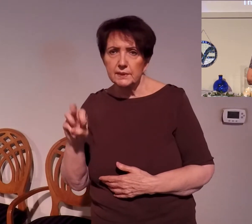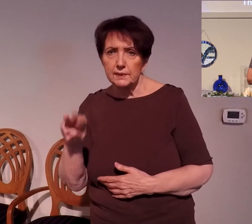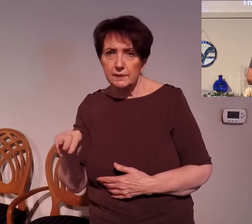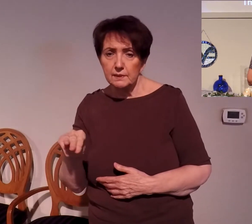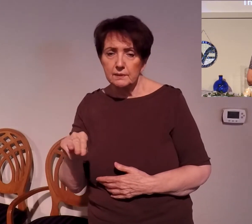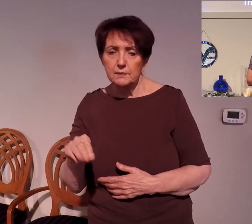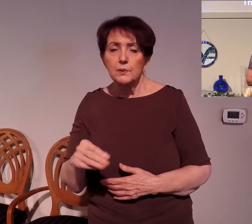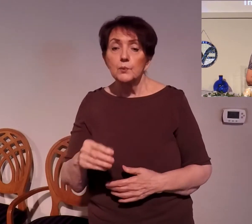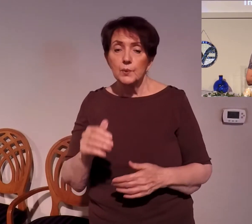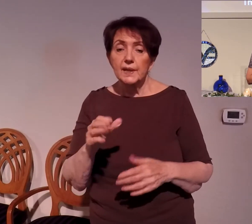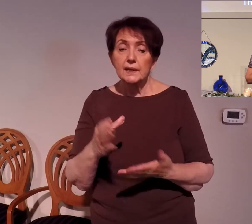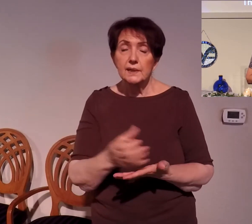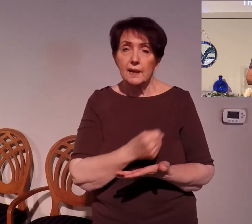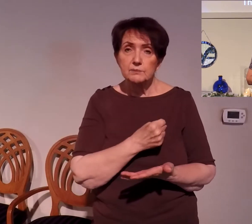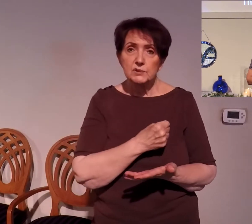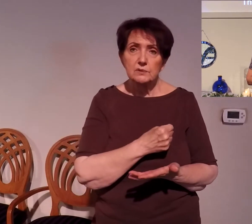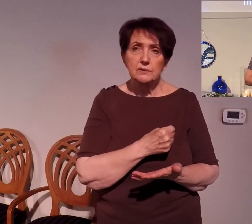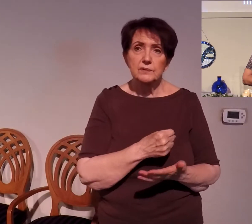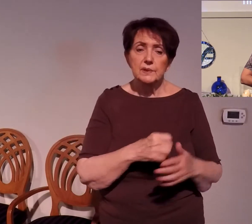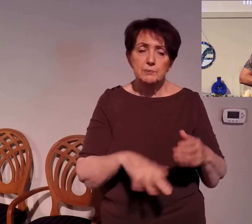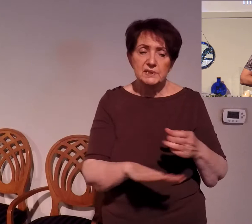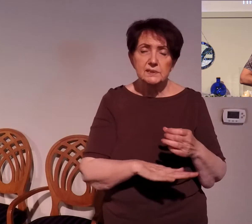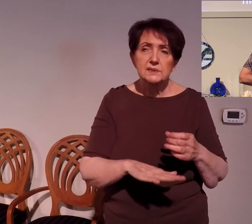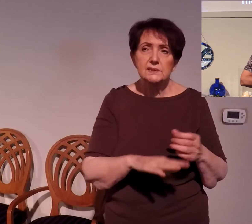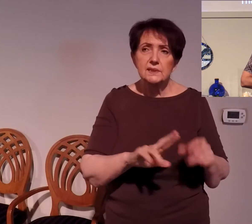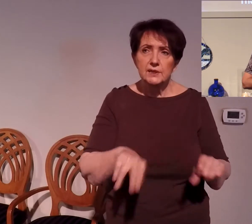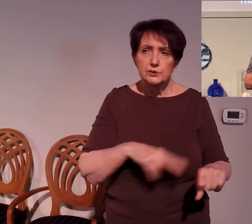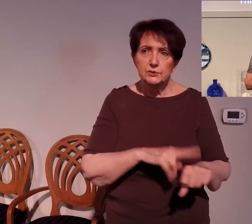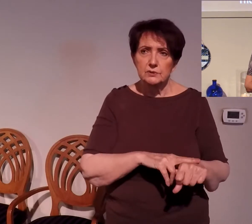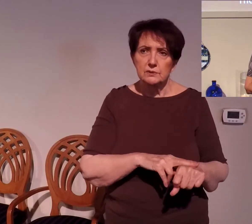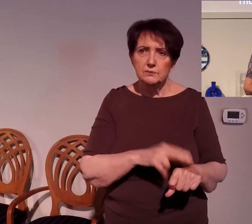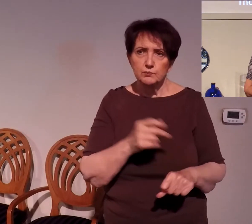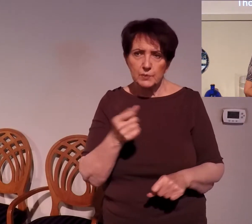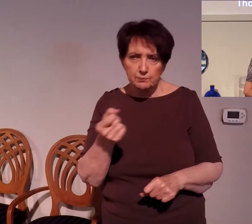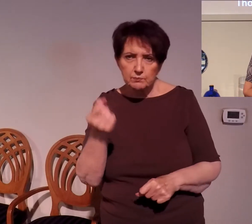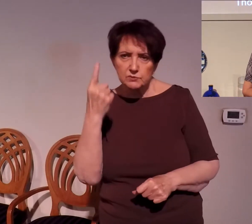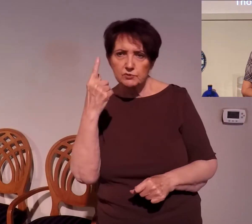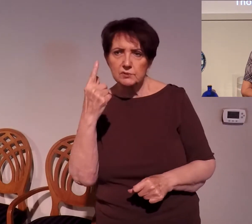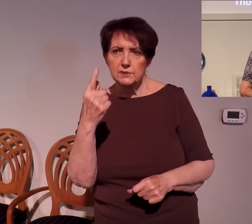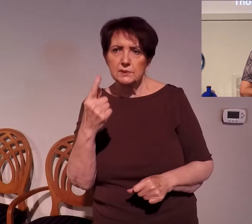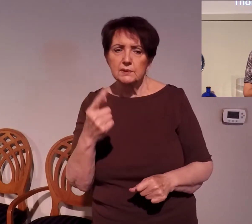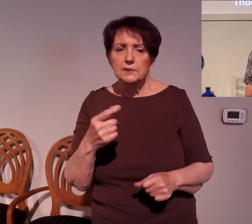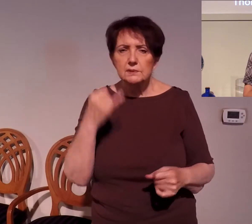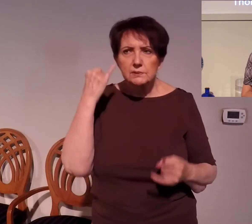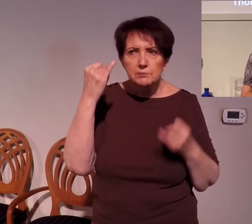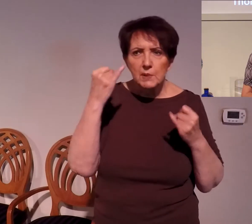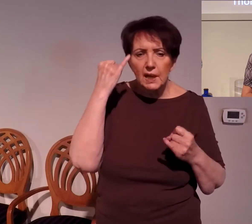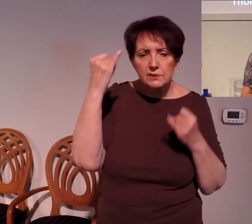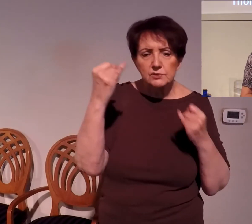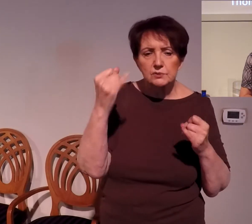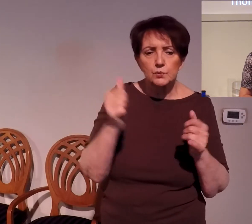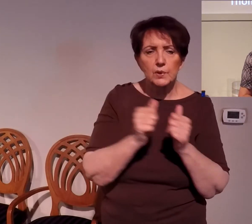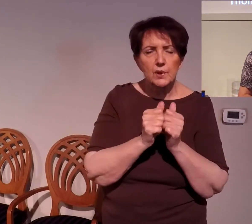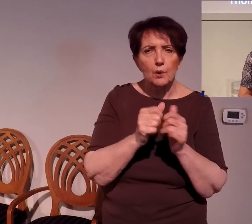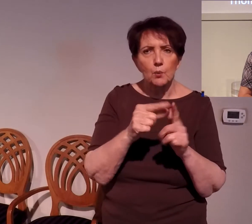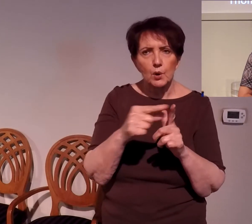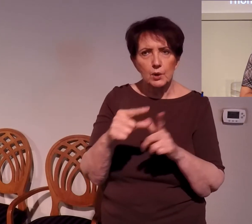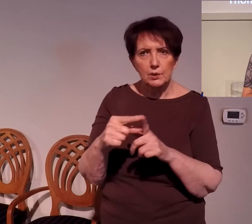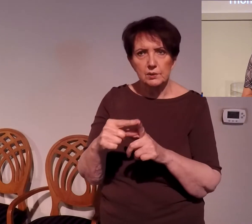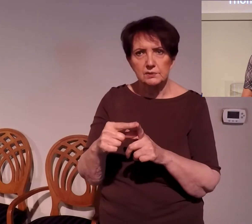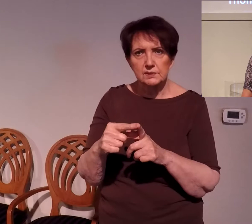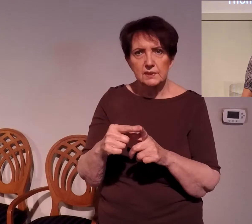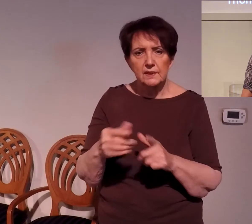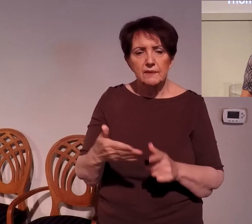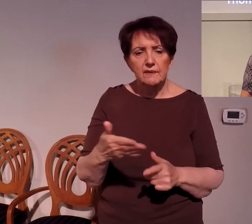capture that essential nature? We begin to understand it, and we begin to imagine with our words that there